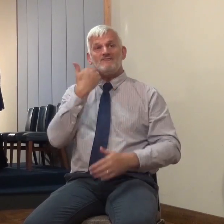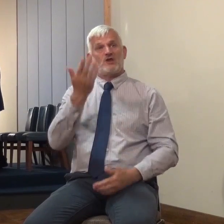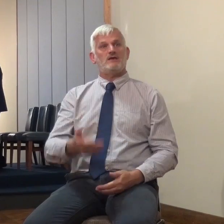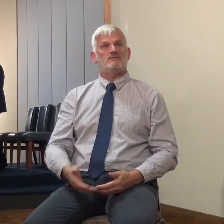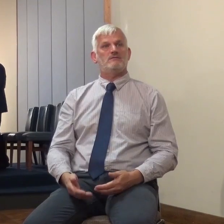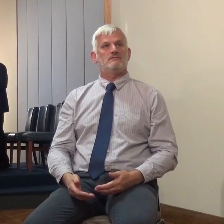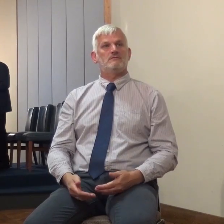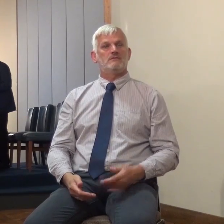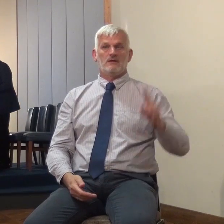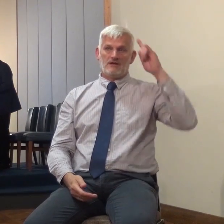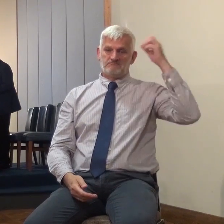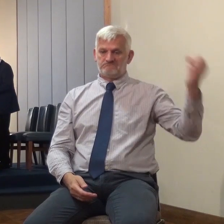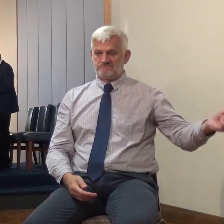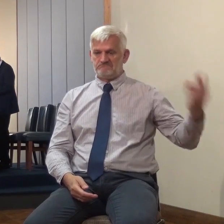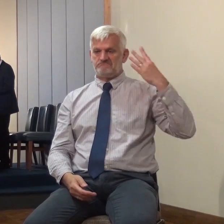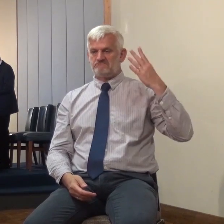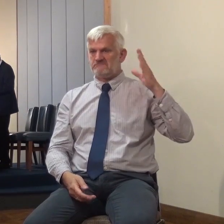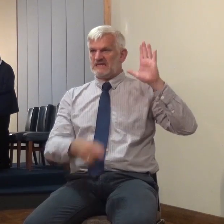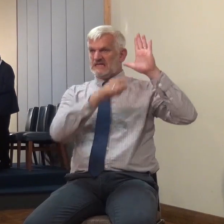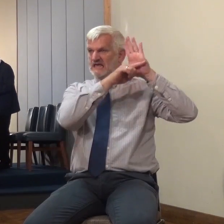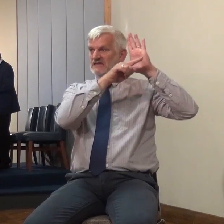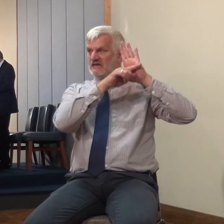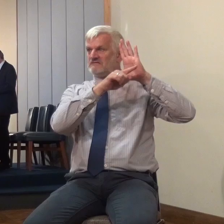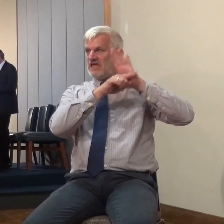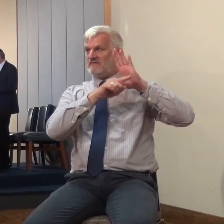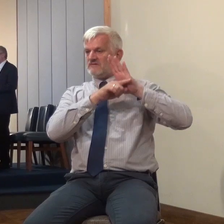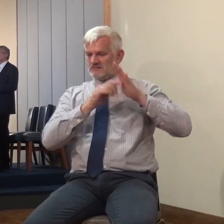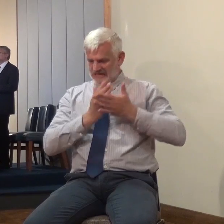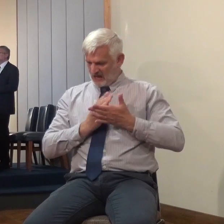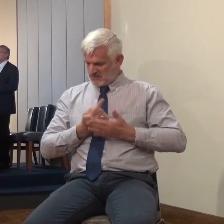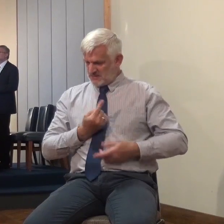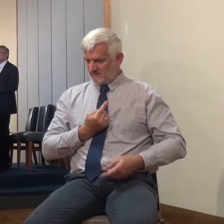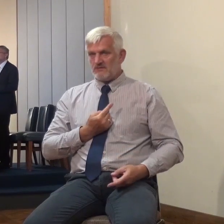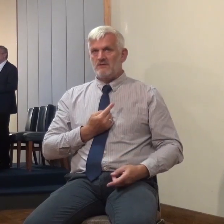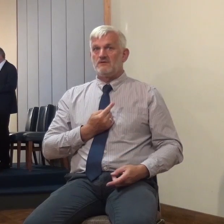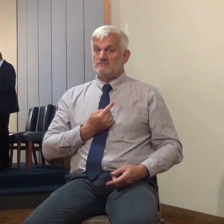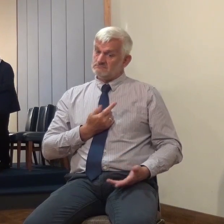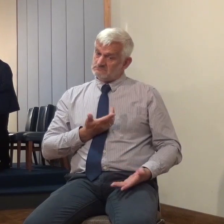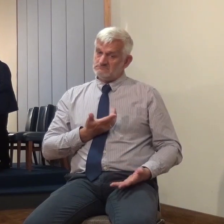us doubt even our spiritual state. Grace is especially given to us to counter